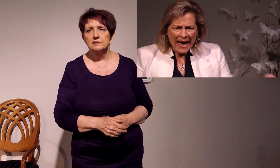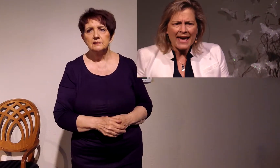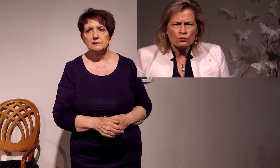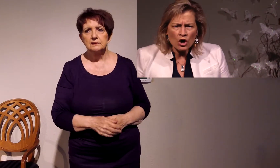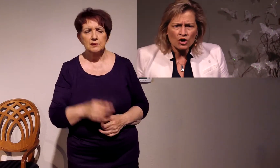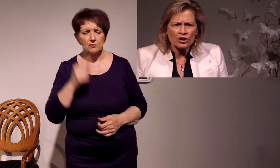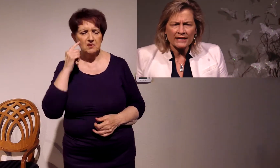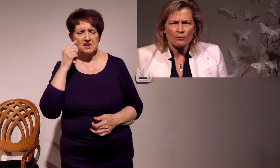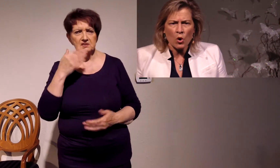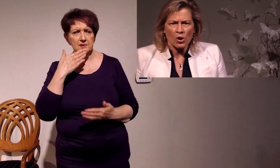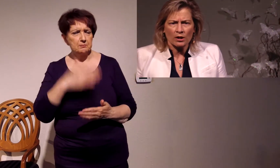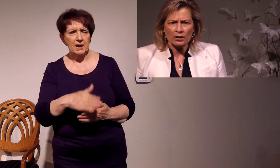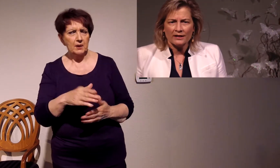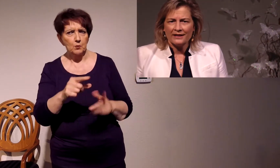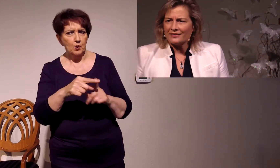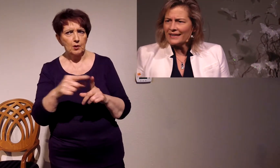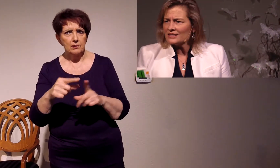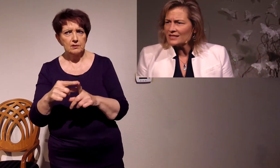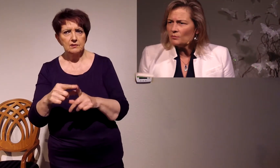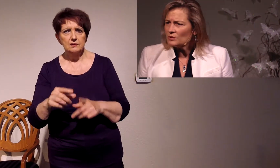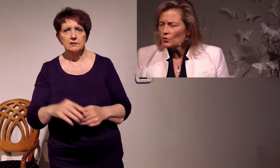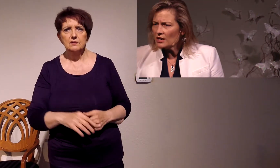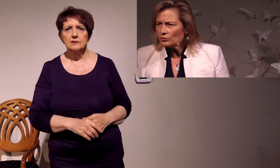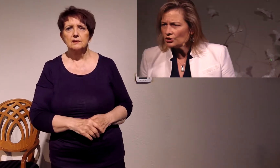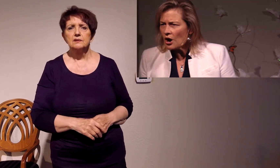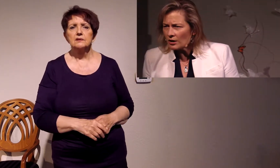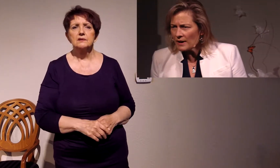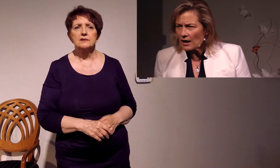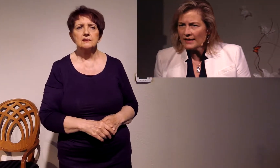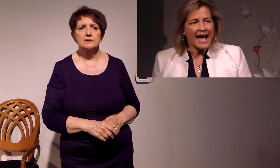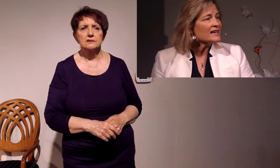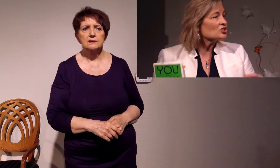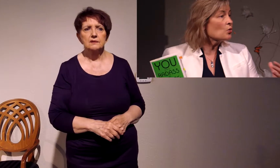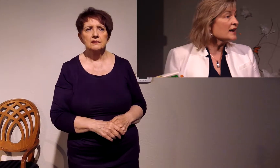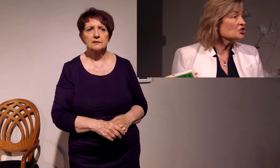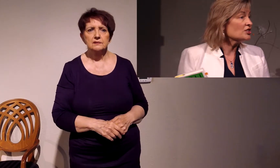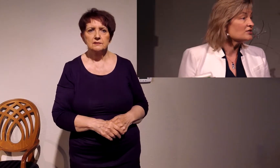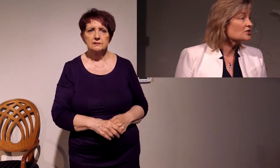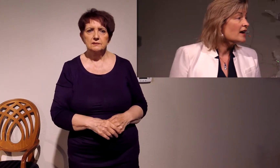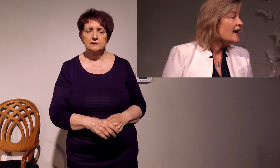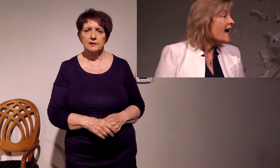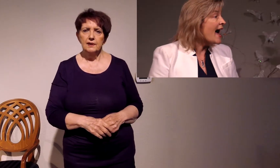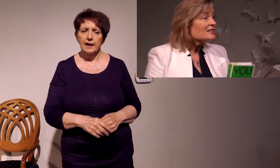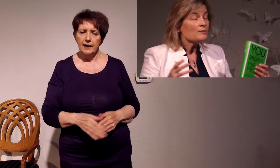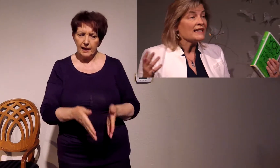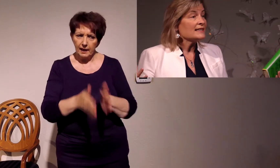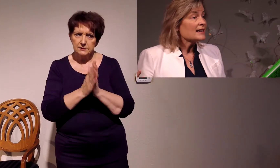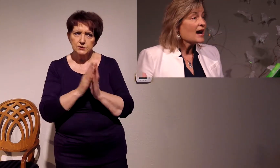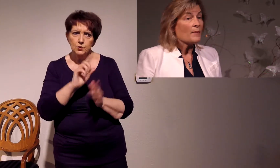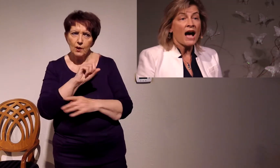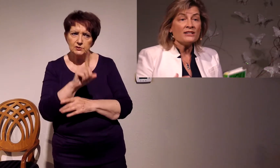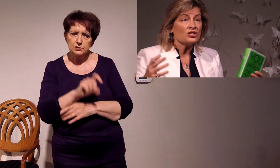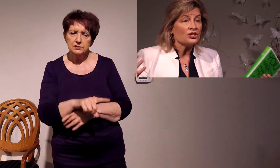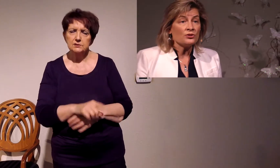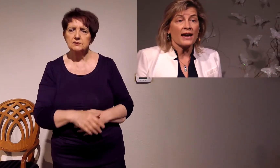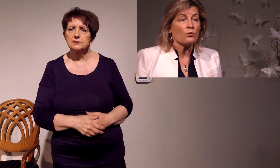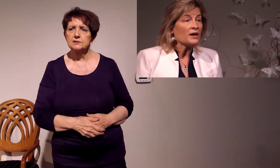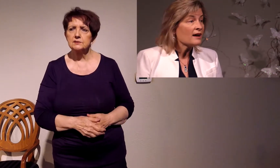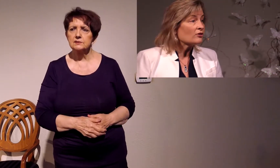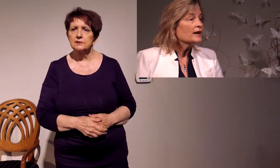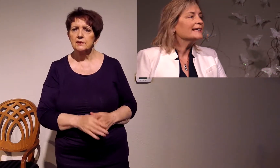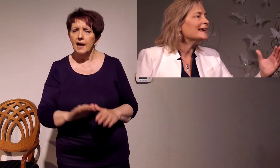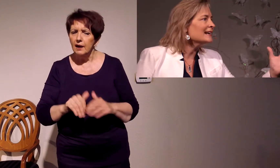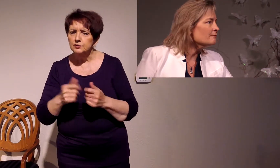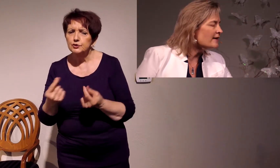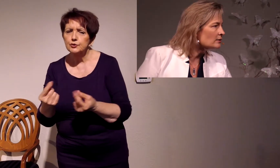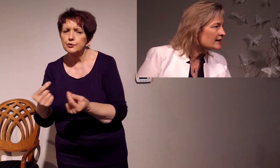a bad word anymore, that it's something we don't talk about. Ask questions. Ask me anytime, how'd you do that?